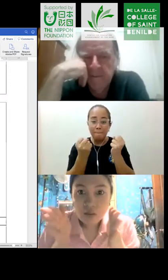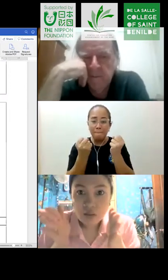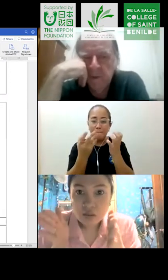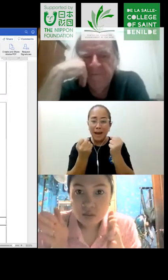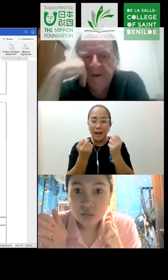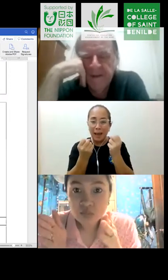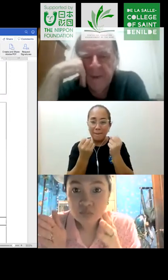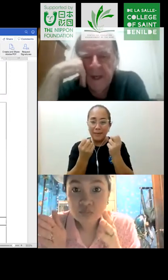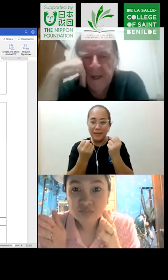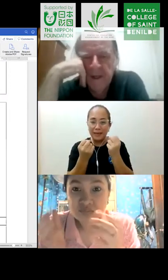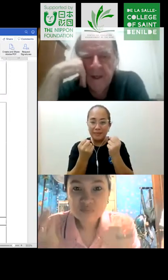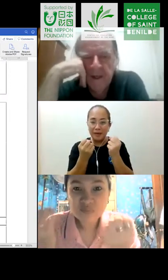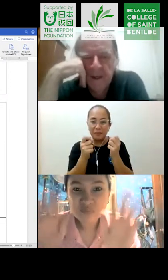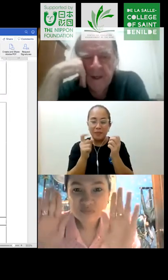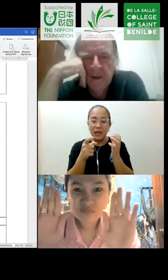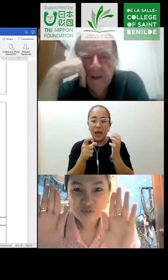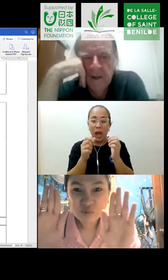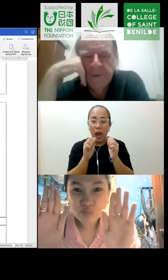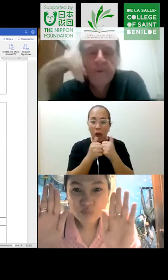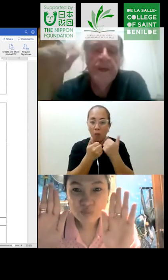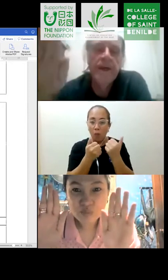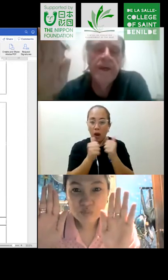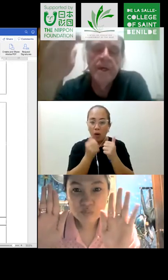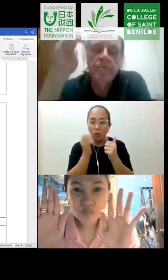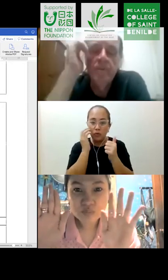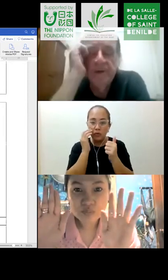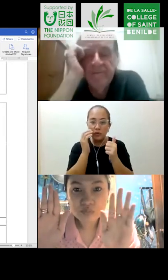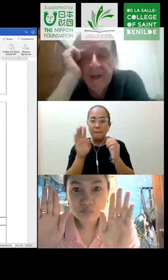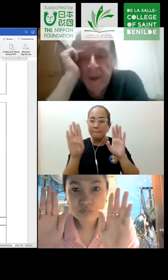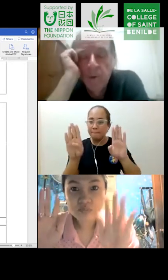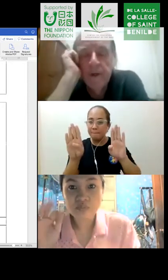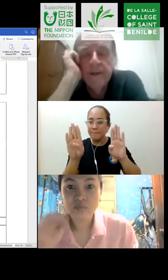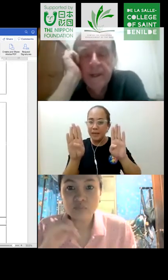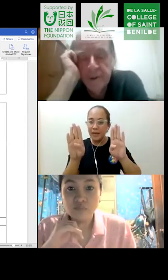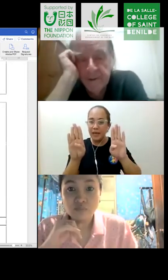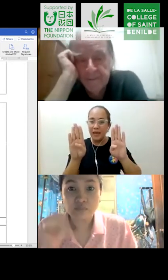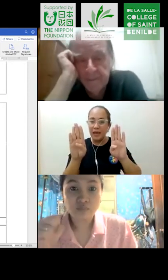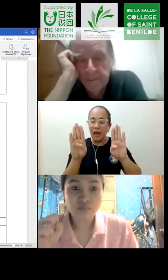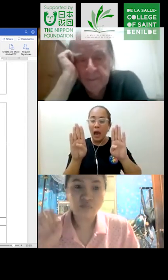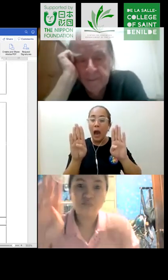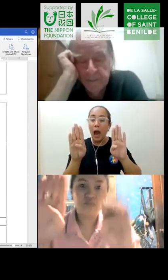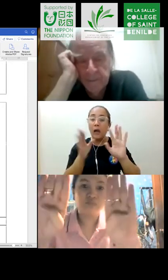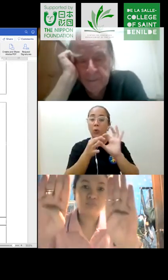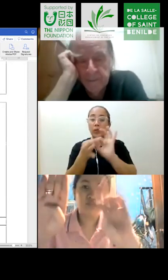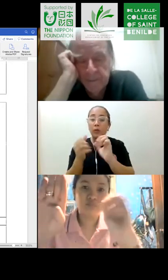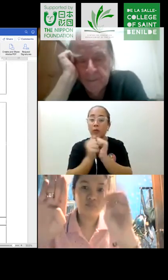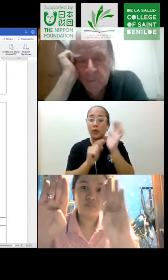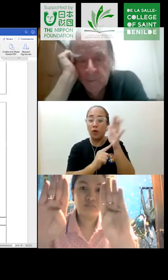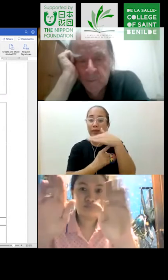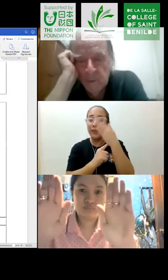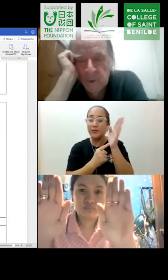be defined by, with the B hand shape, will be defined by orientation.